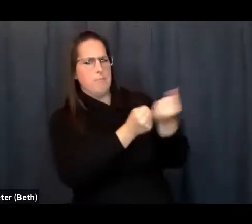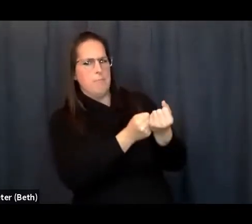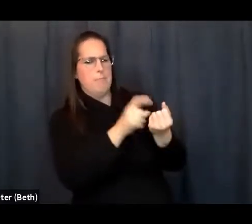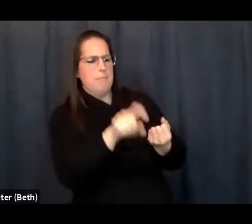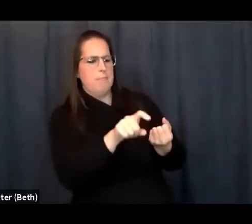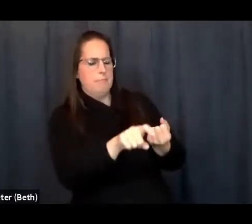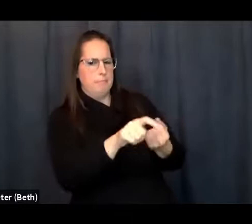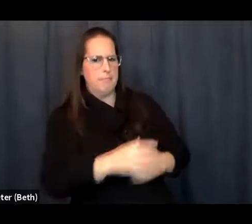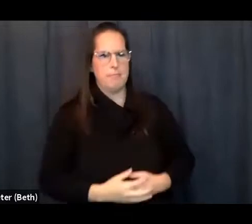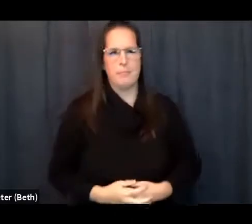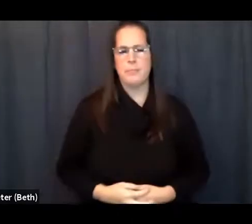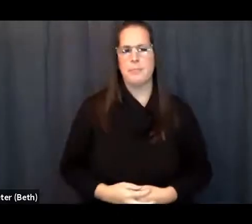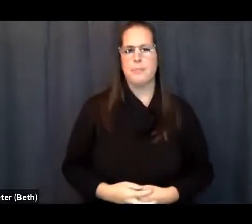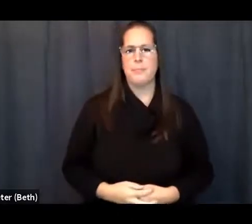abilities.